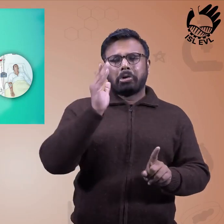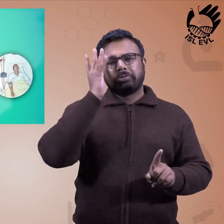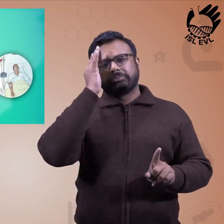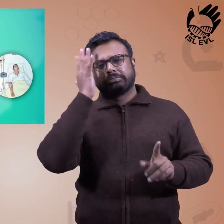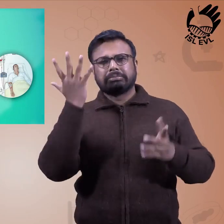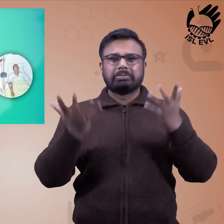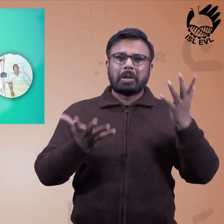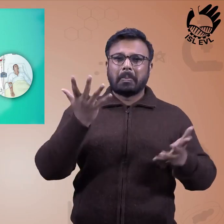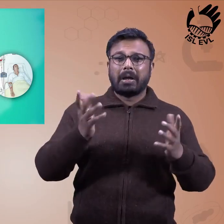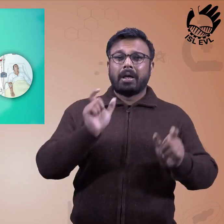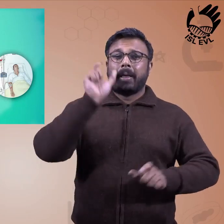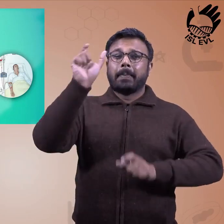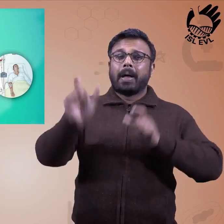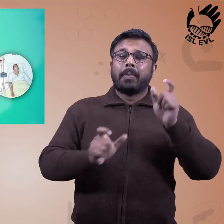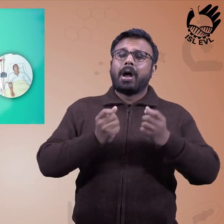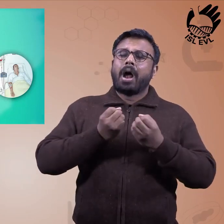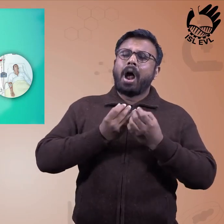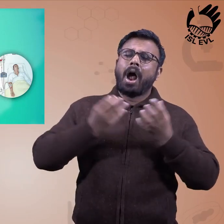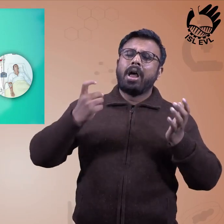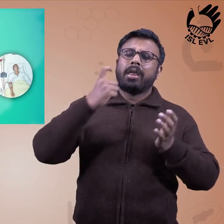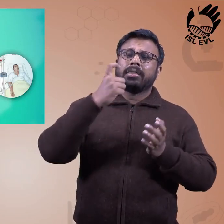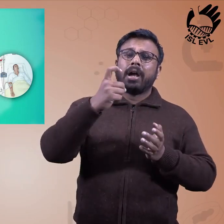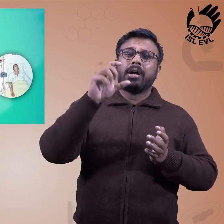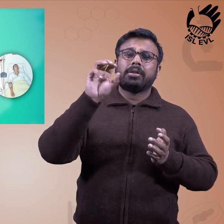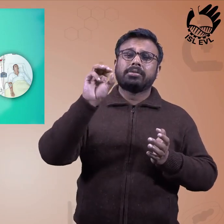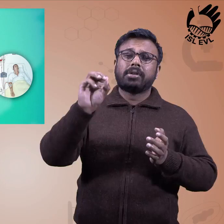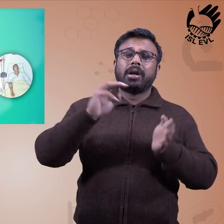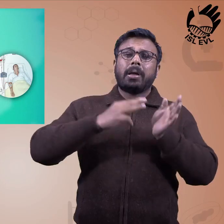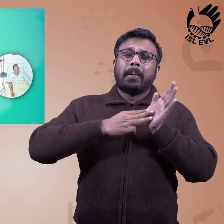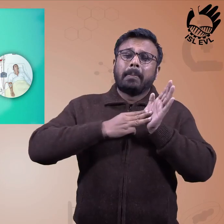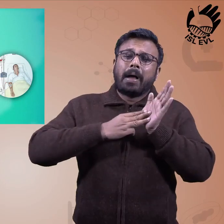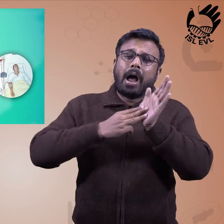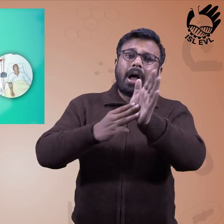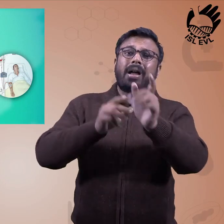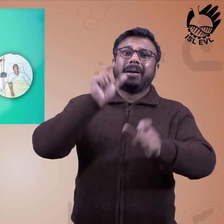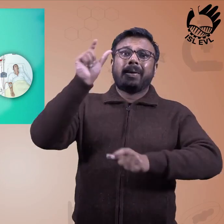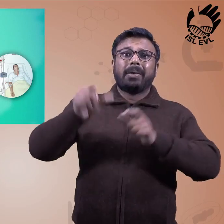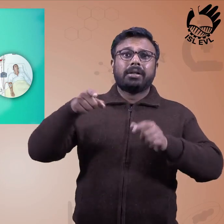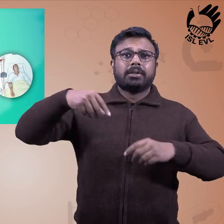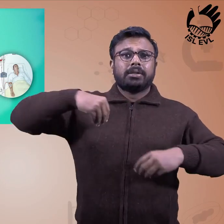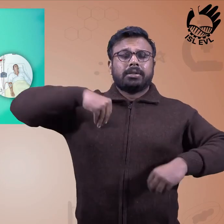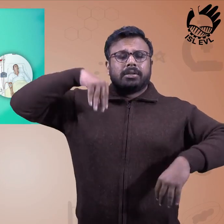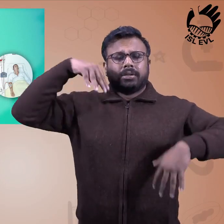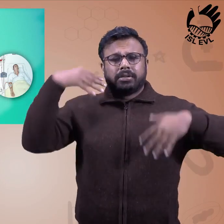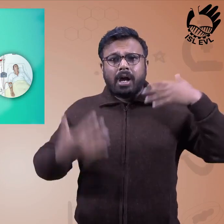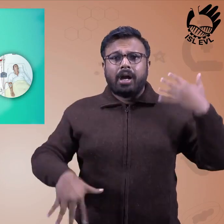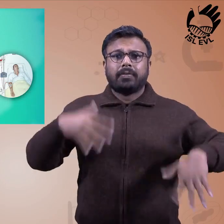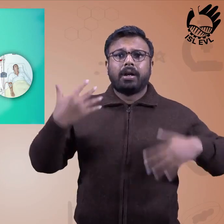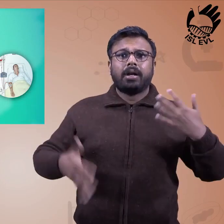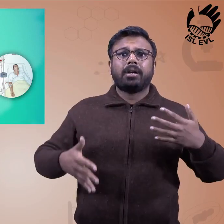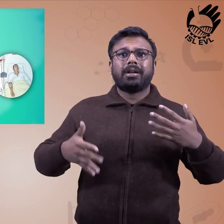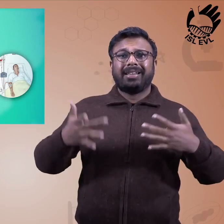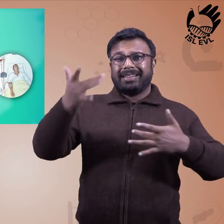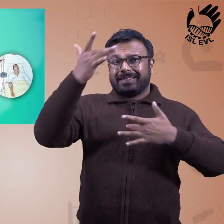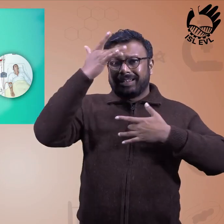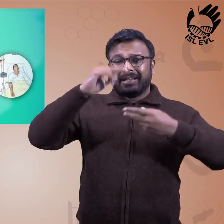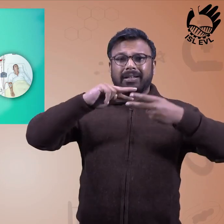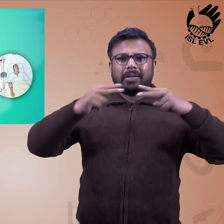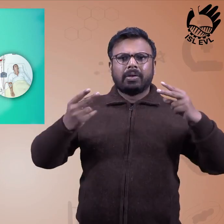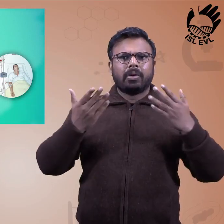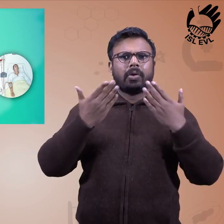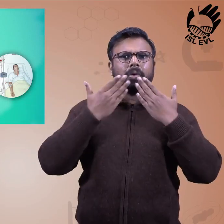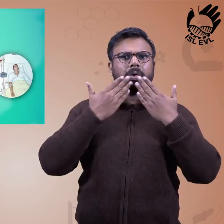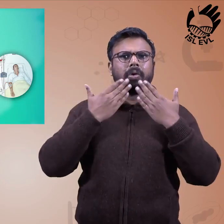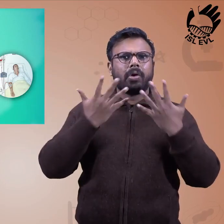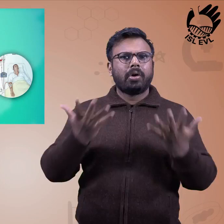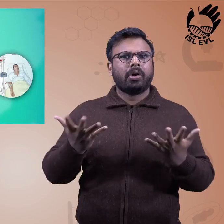It is estimated that in India we have about 70 million people suffering from genetic